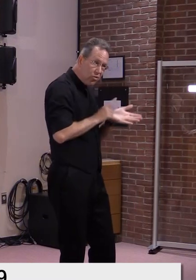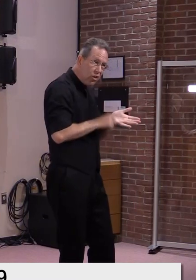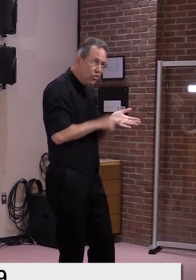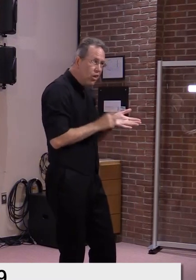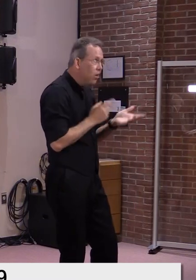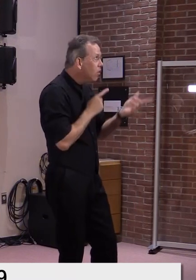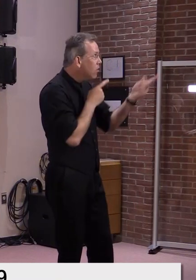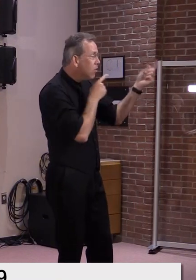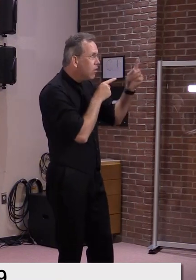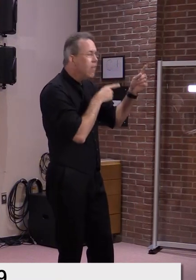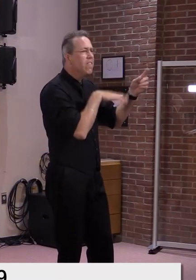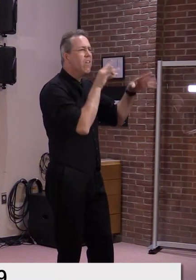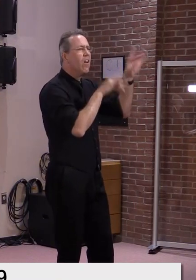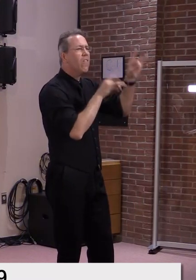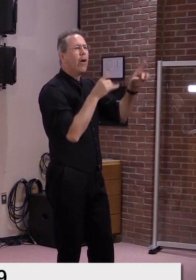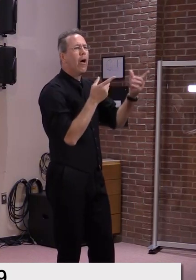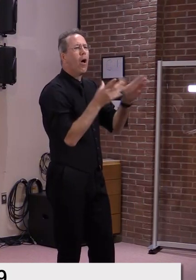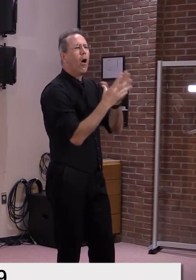batch of Veteran Affairs